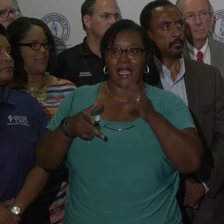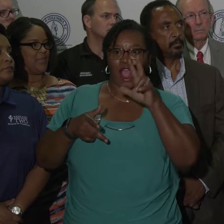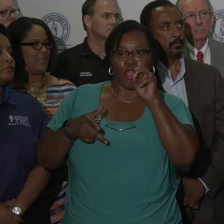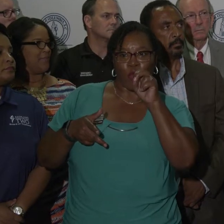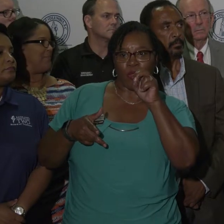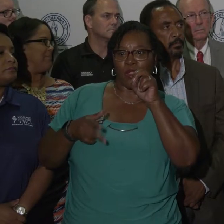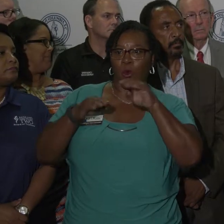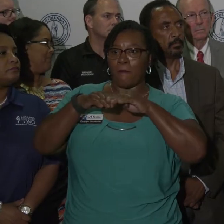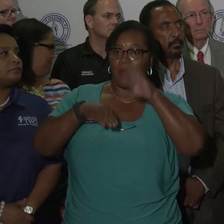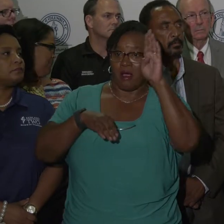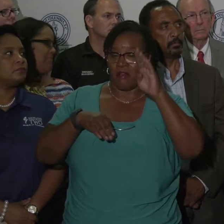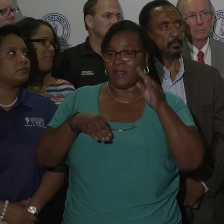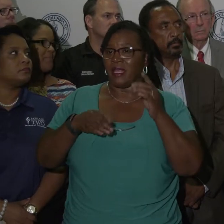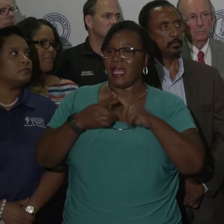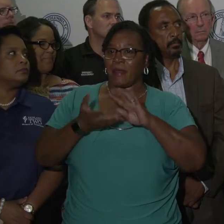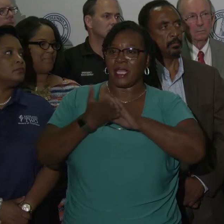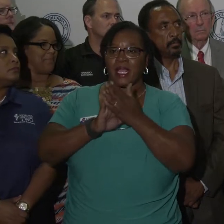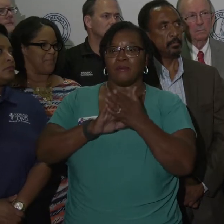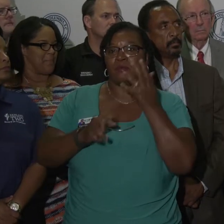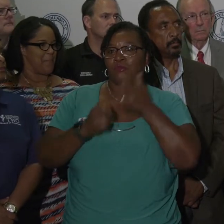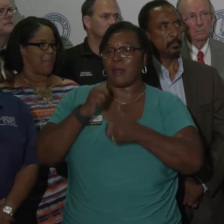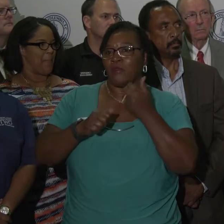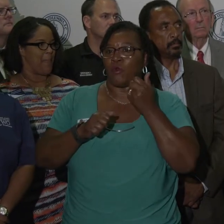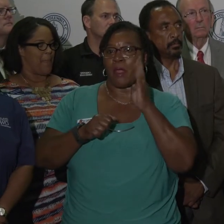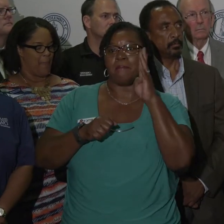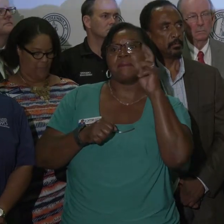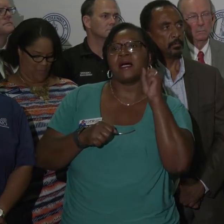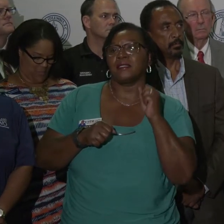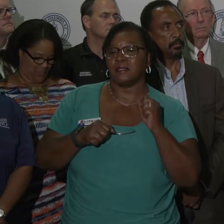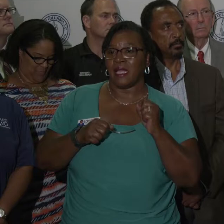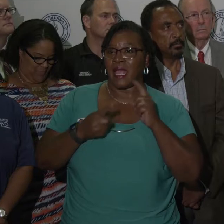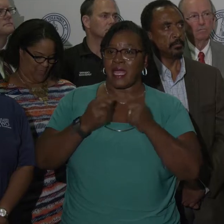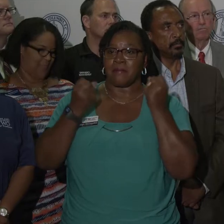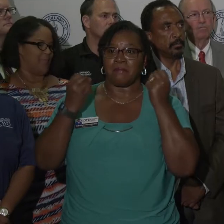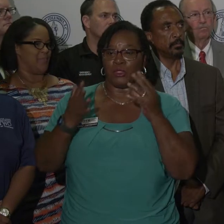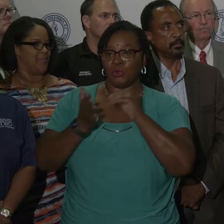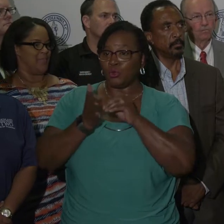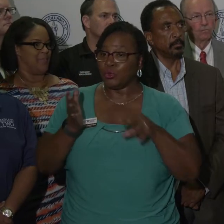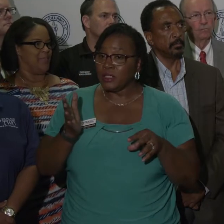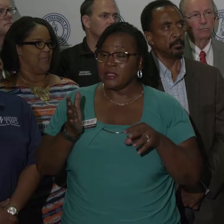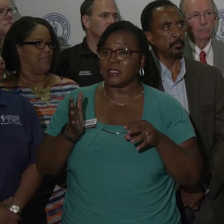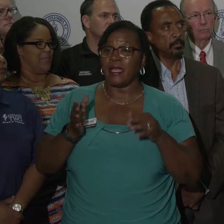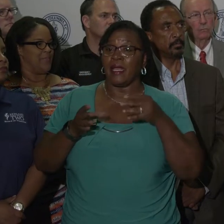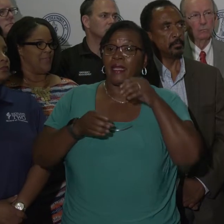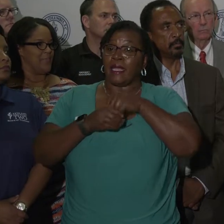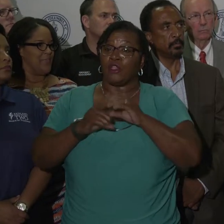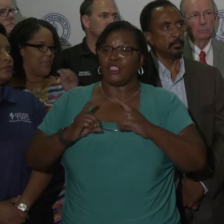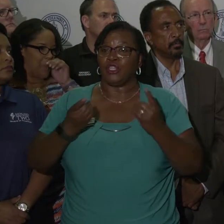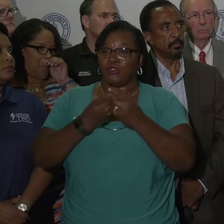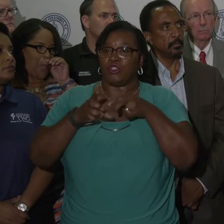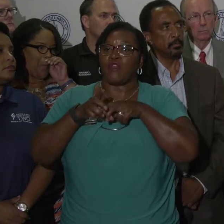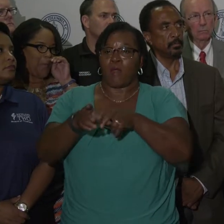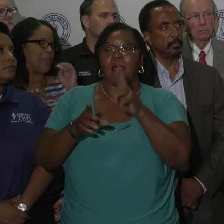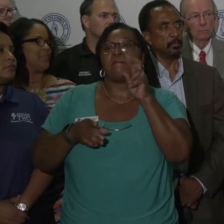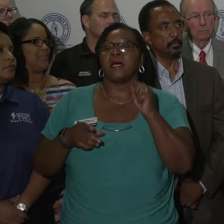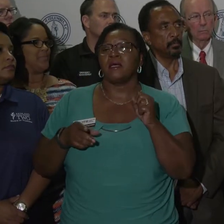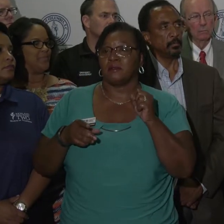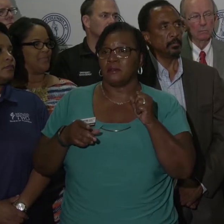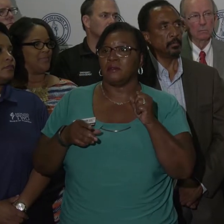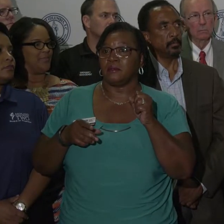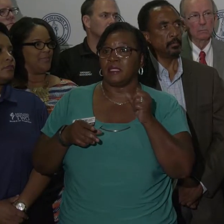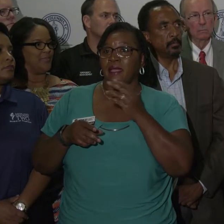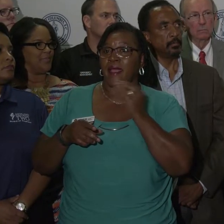30 or above, it becomes an issue for our buses. And the majority of students in our district, they do ride buses,